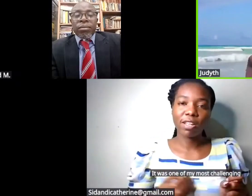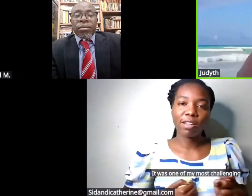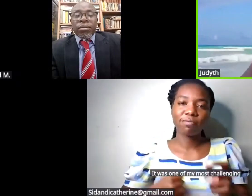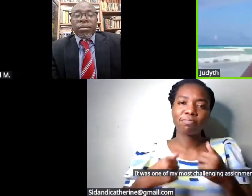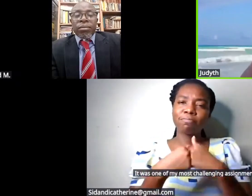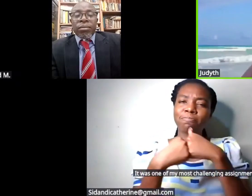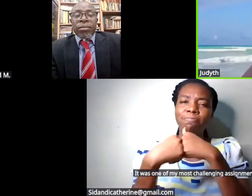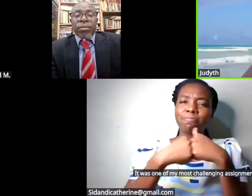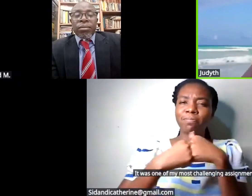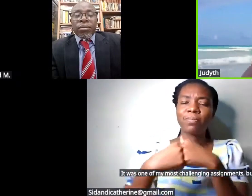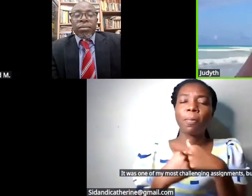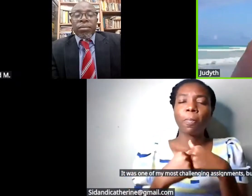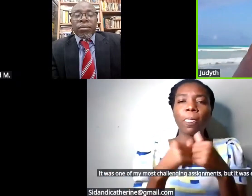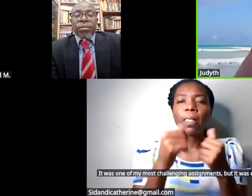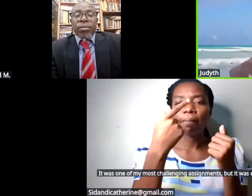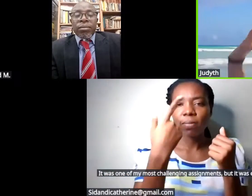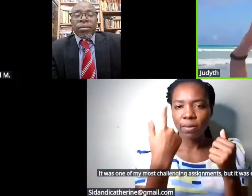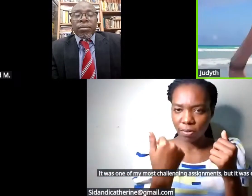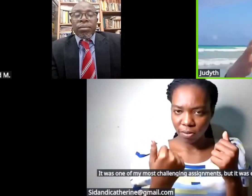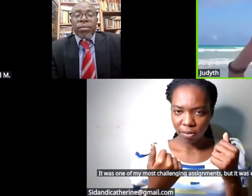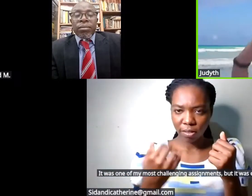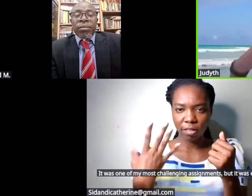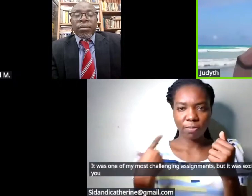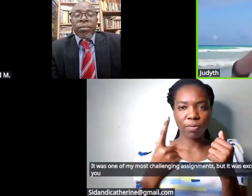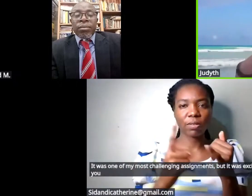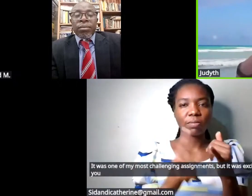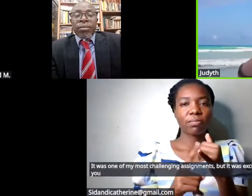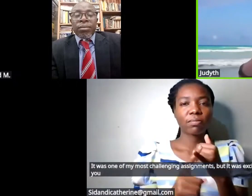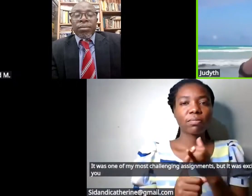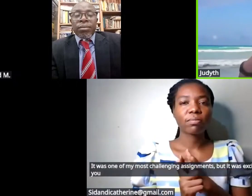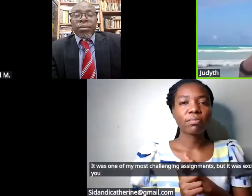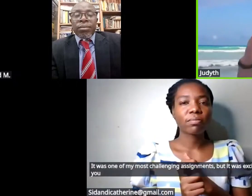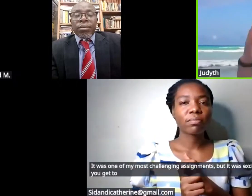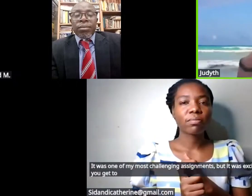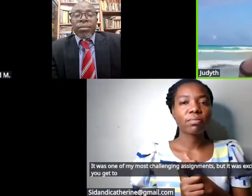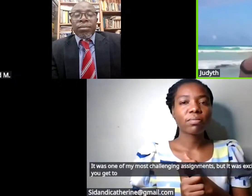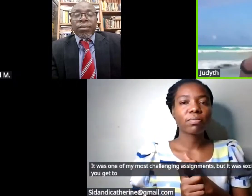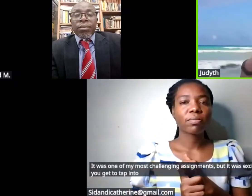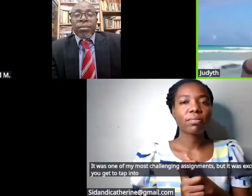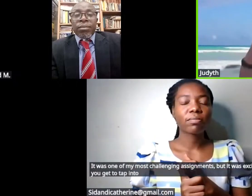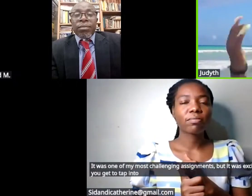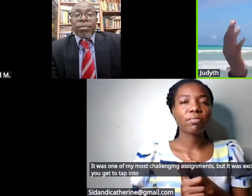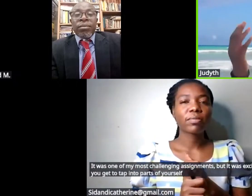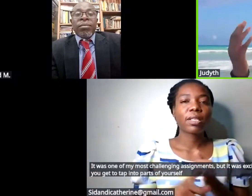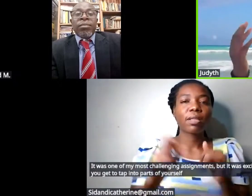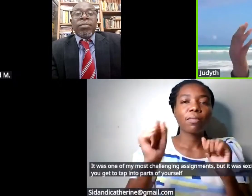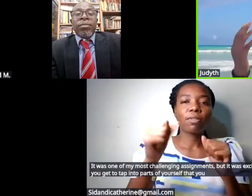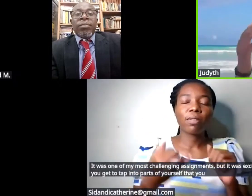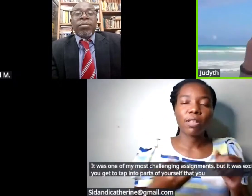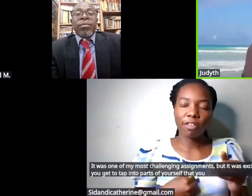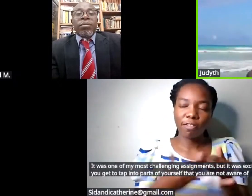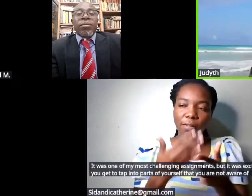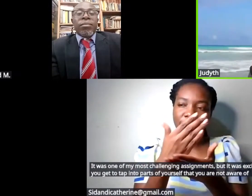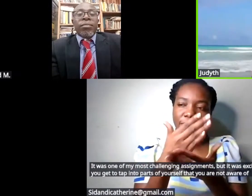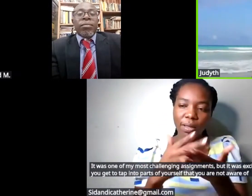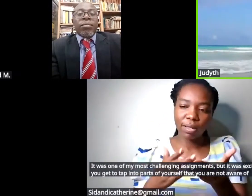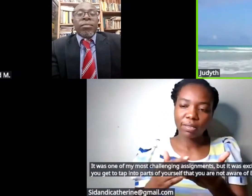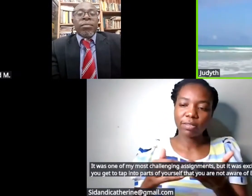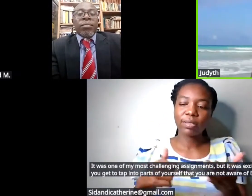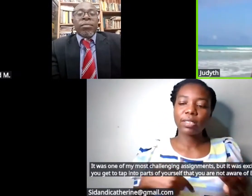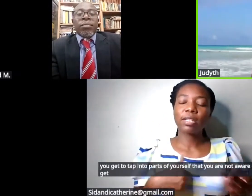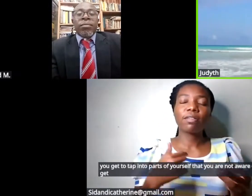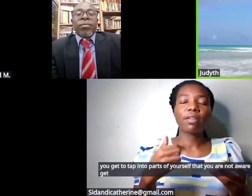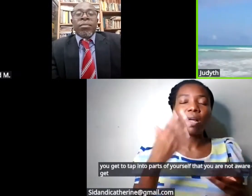it was exciting because one, you get to tap into parts of yourself that you're not aware of, but you also get to appreciate